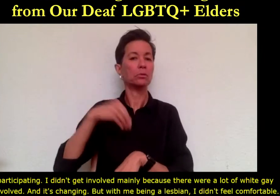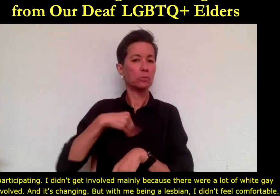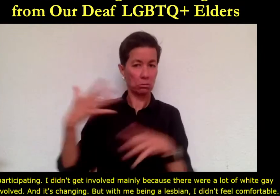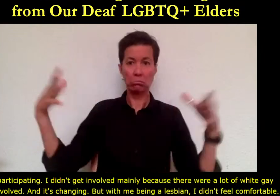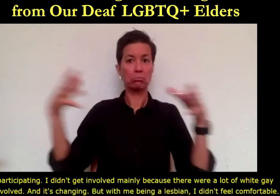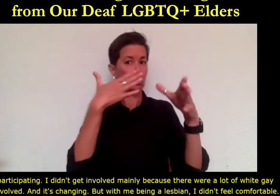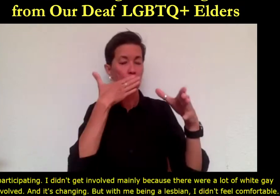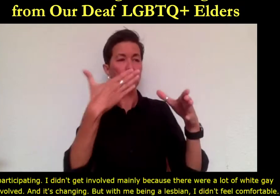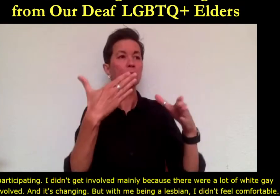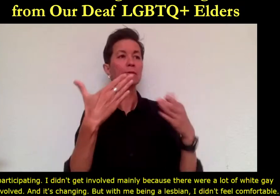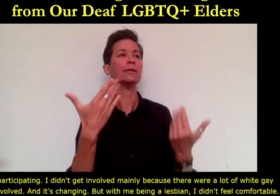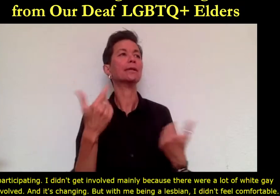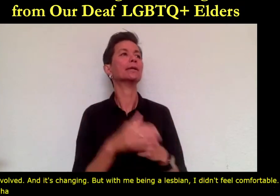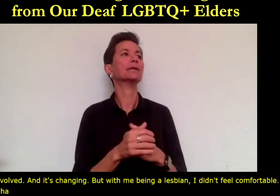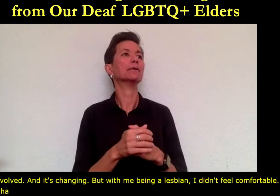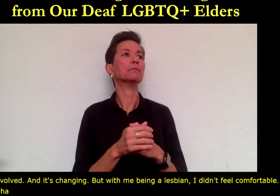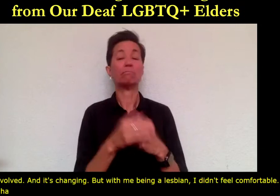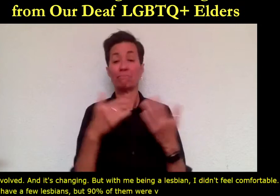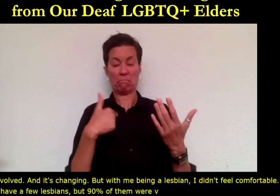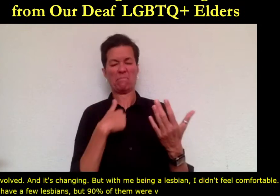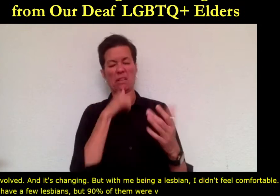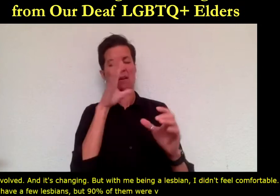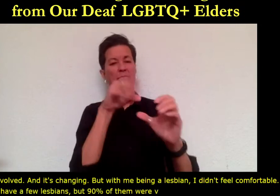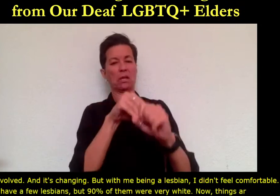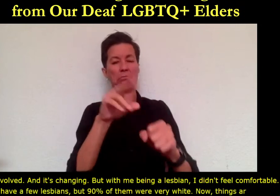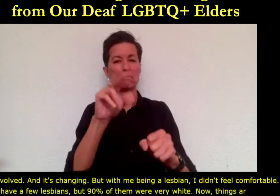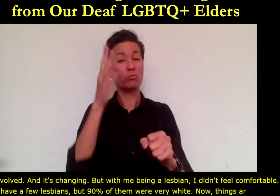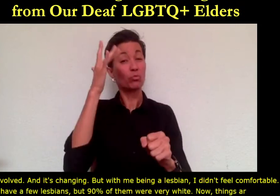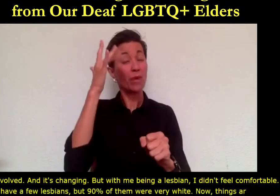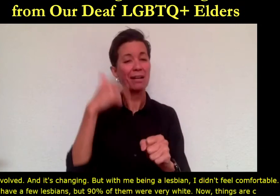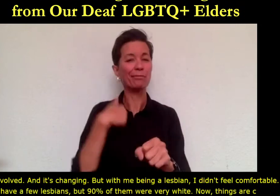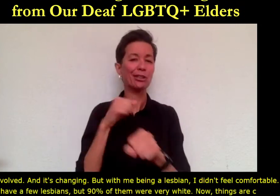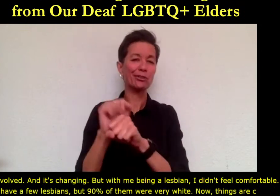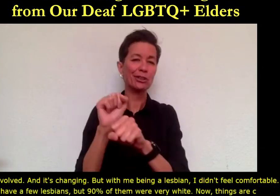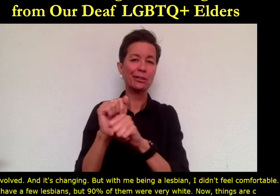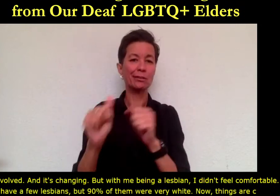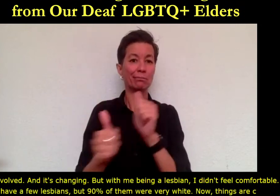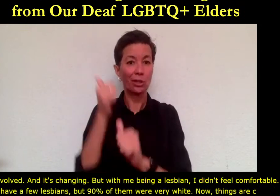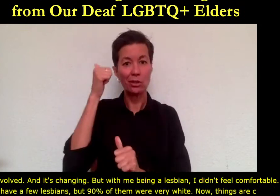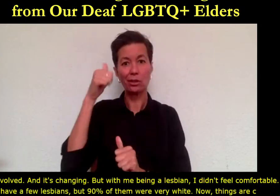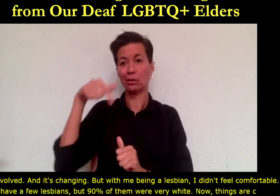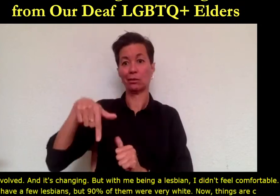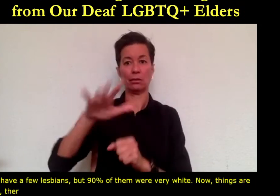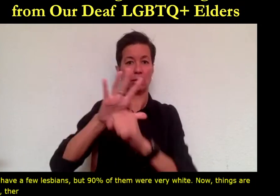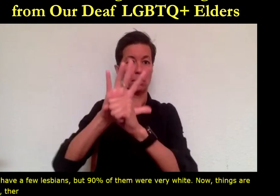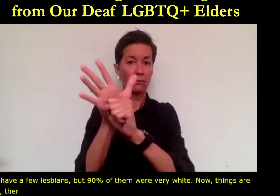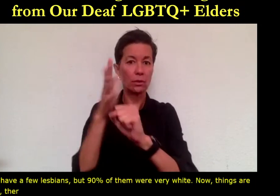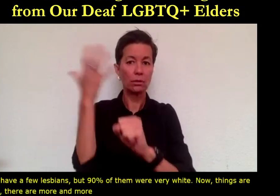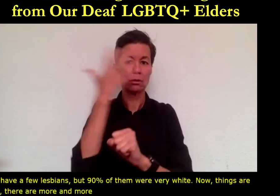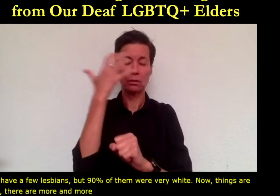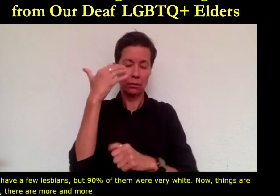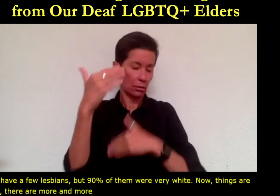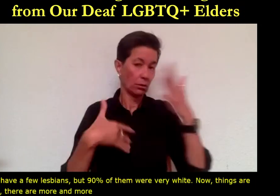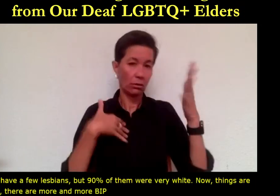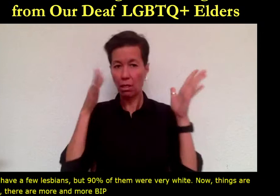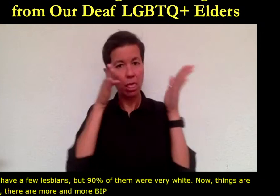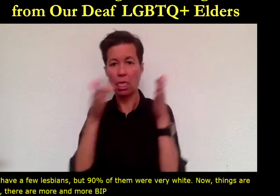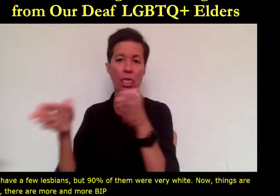more bipoc people involved um i'm not involved because you know i've got a lot of work with